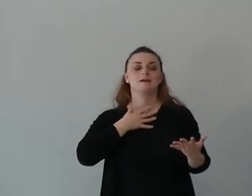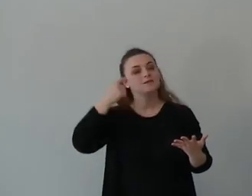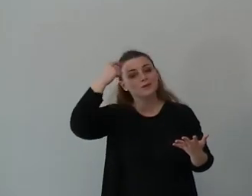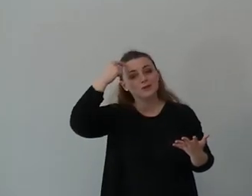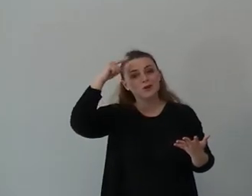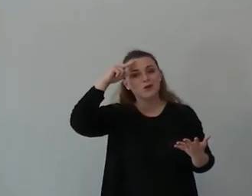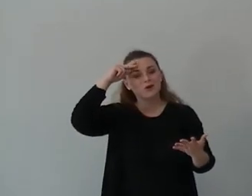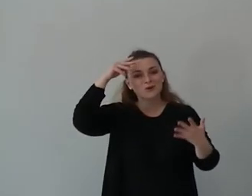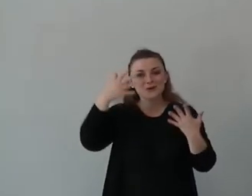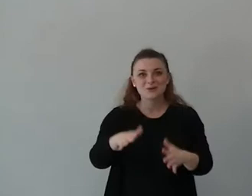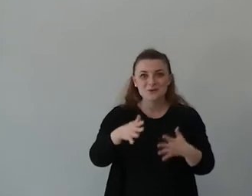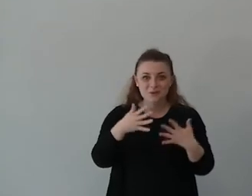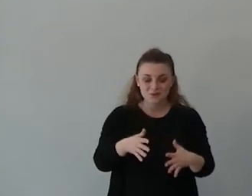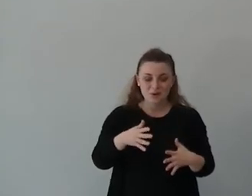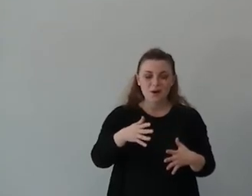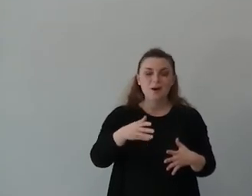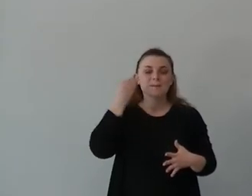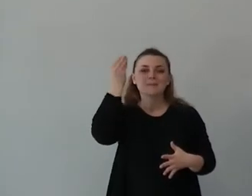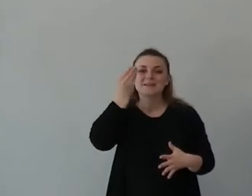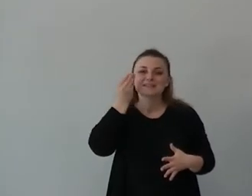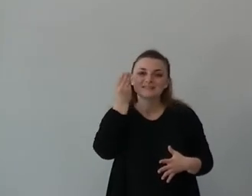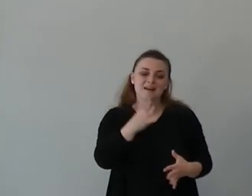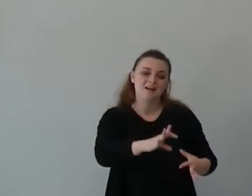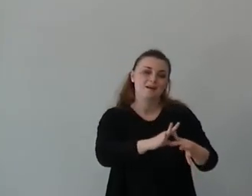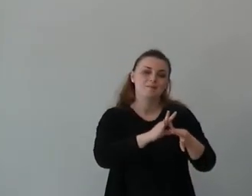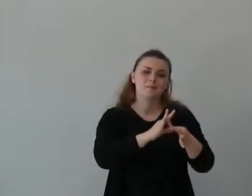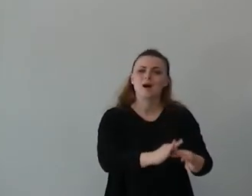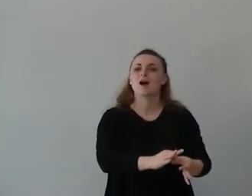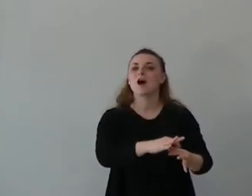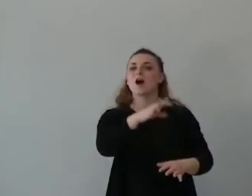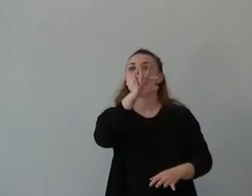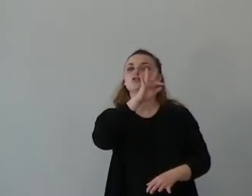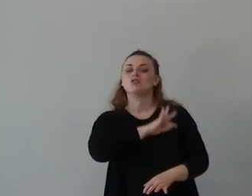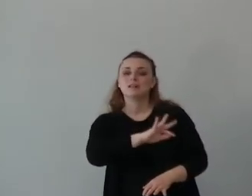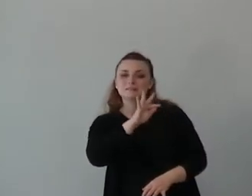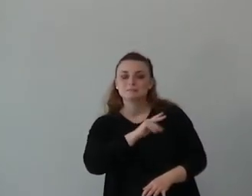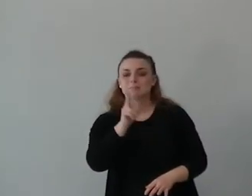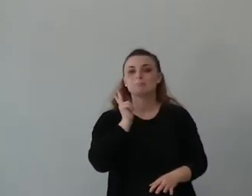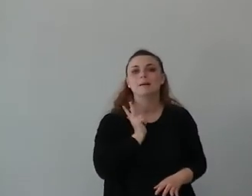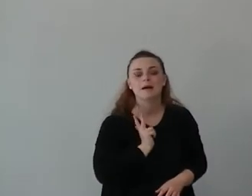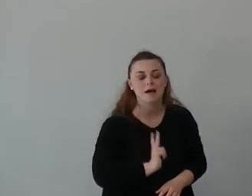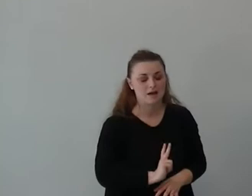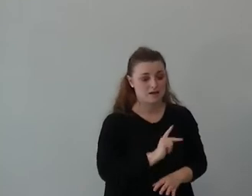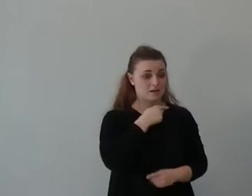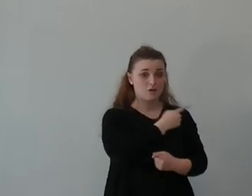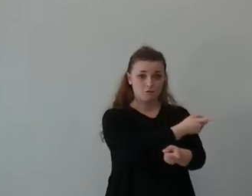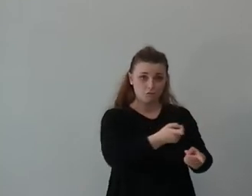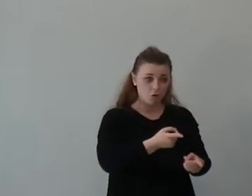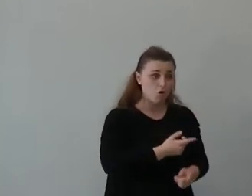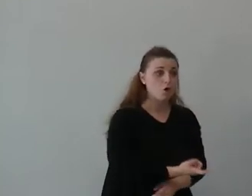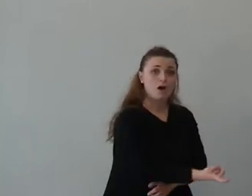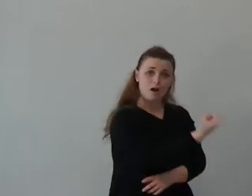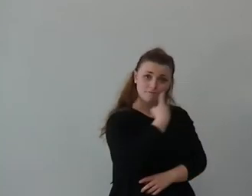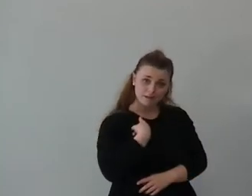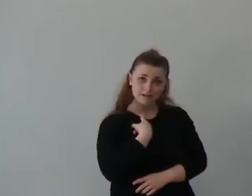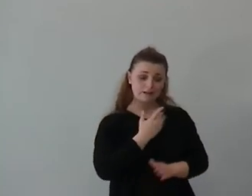un futuro e una speranza. Mi invocherete e verrete a pregarmi, e io vi esaudirò. Mi cercherete e mi